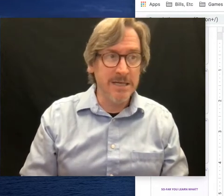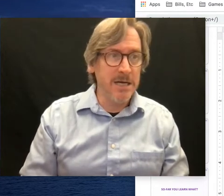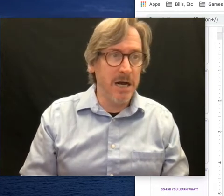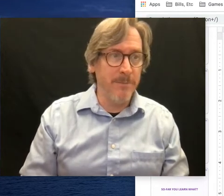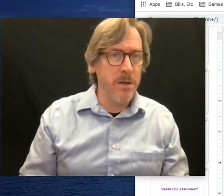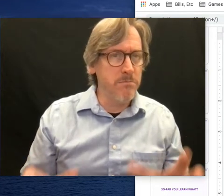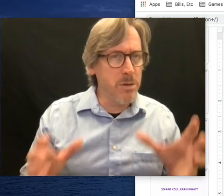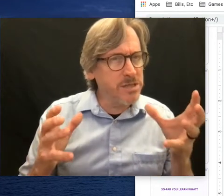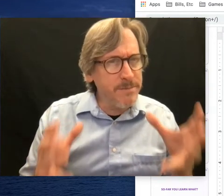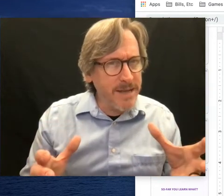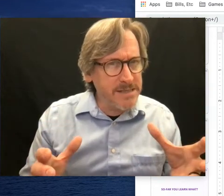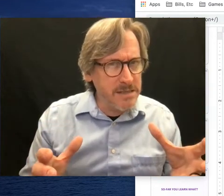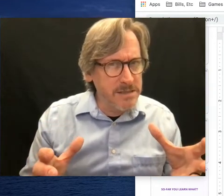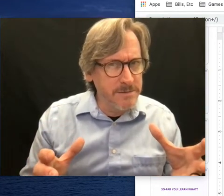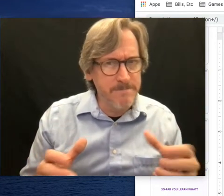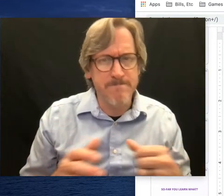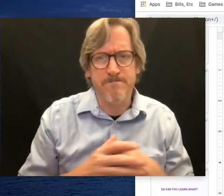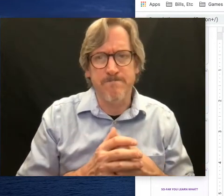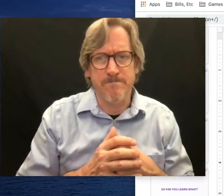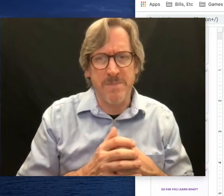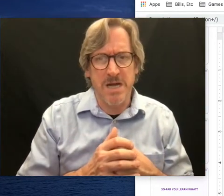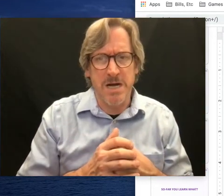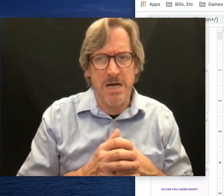lot. Most of them make sense